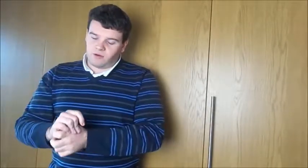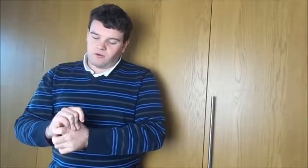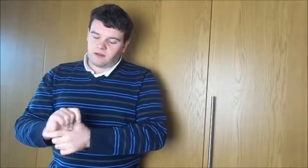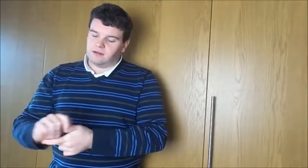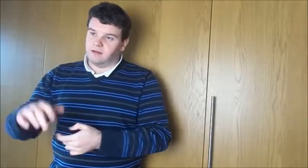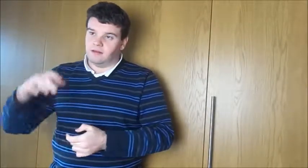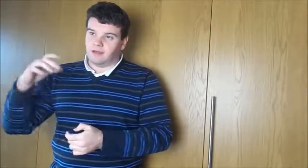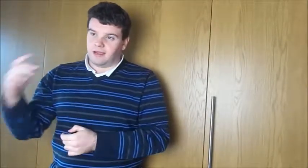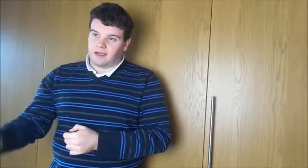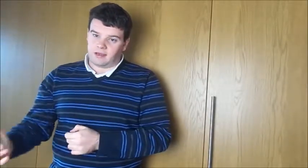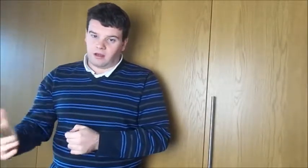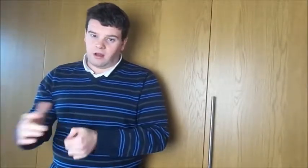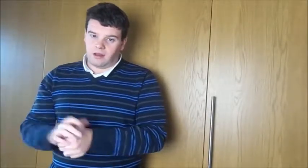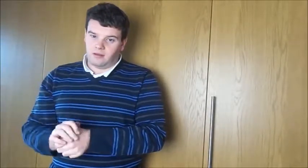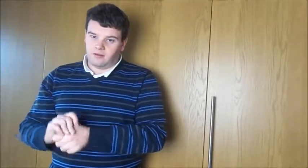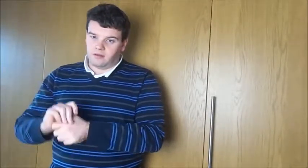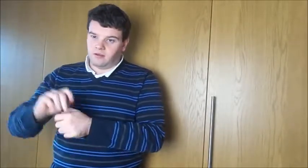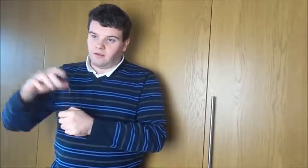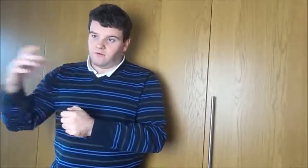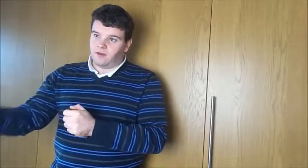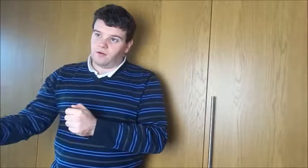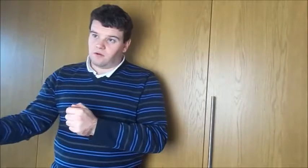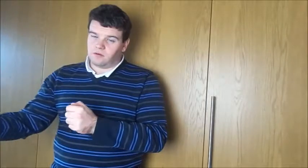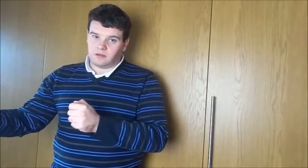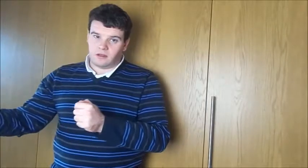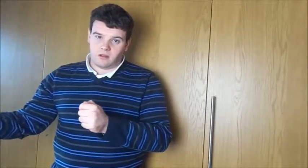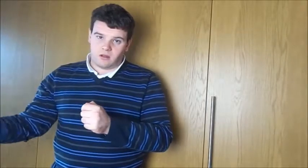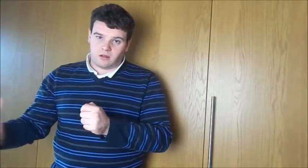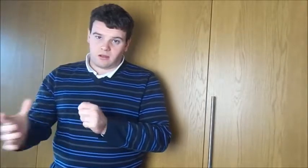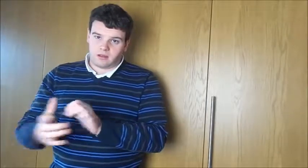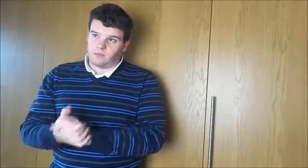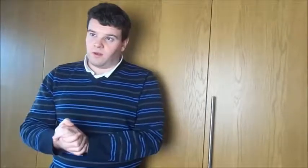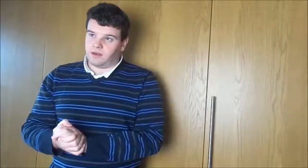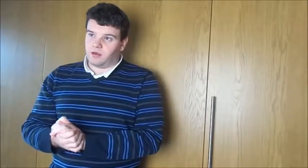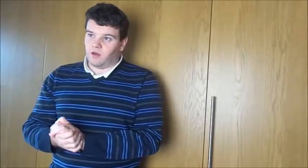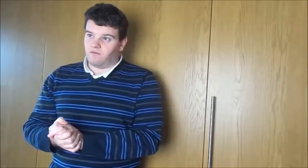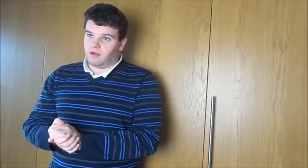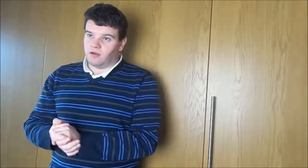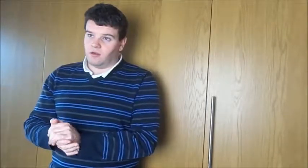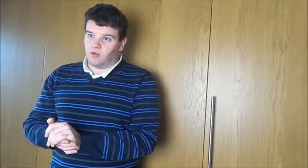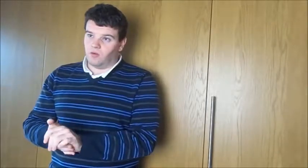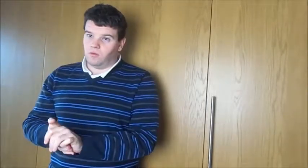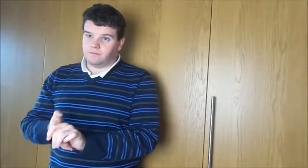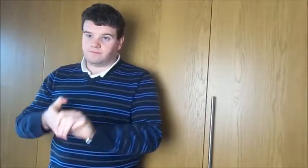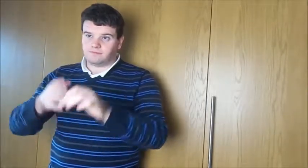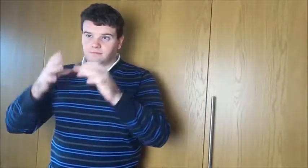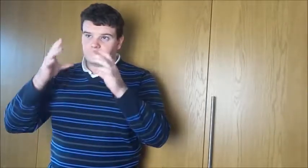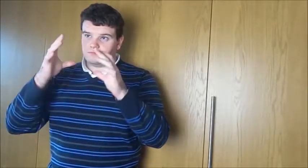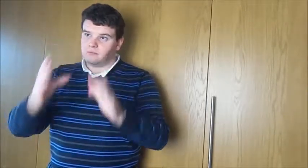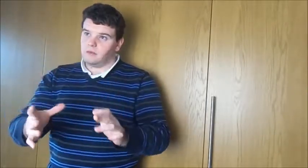Victoria and Carl and Theodore went over to